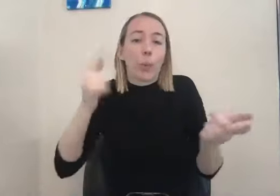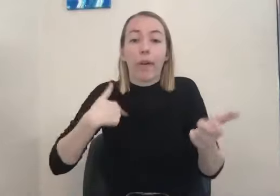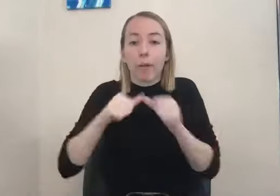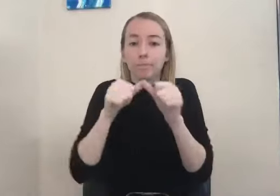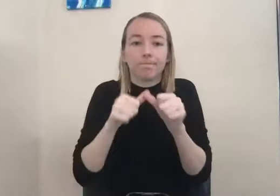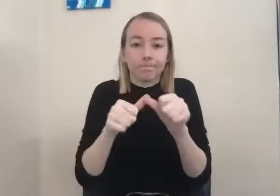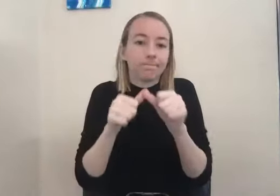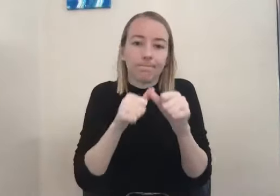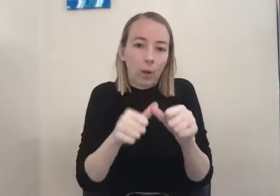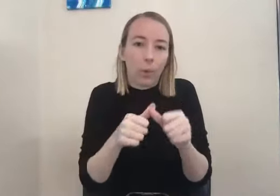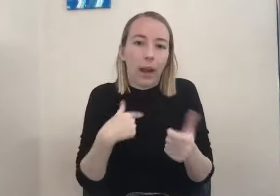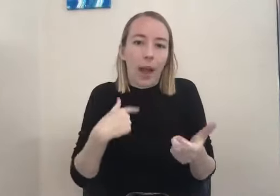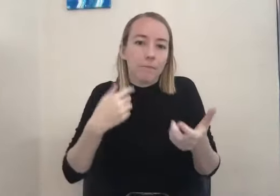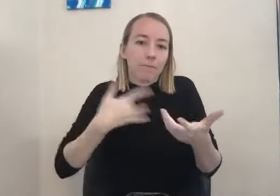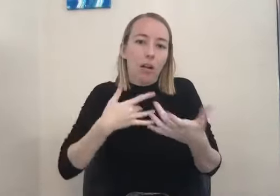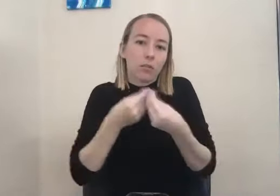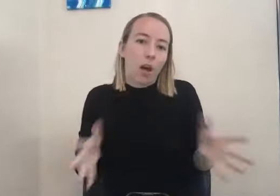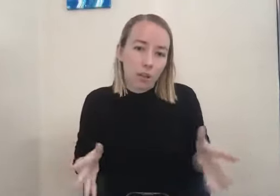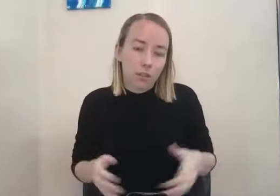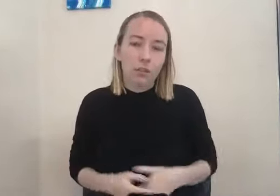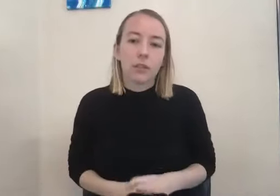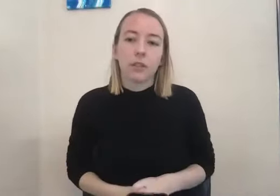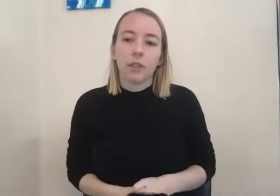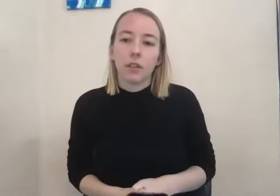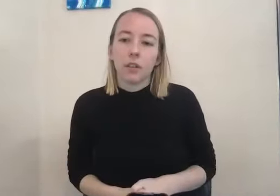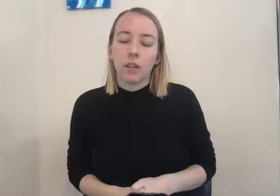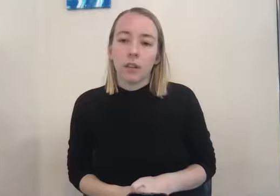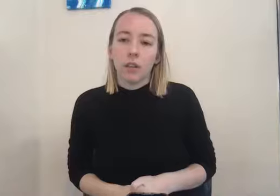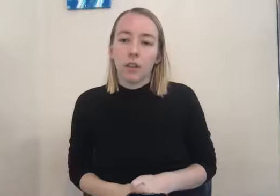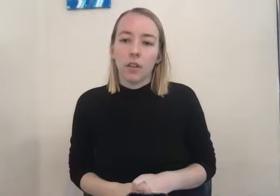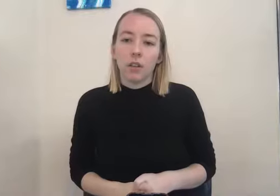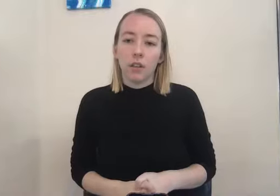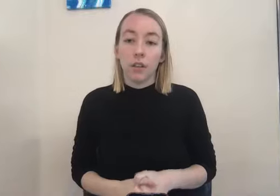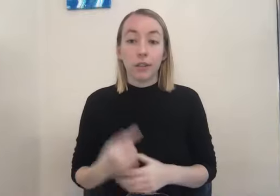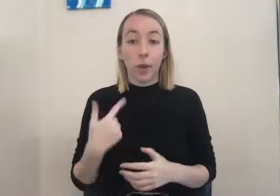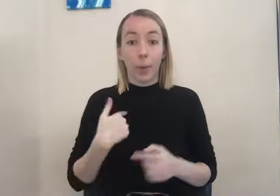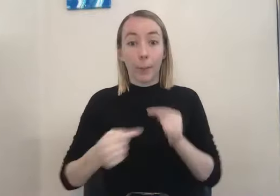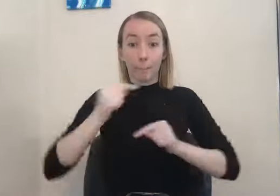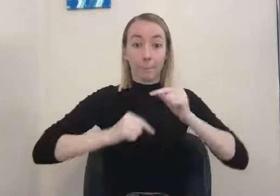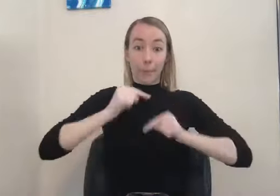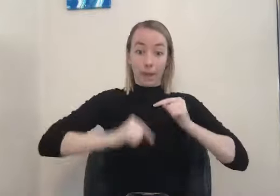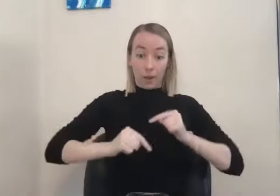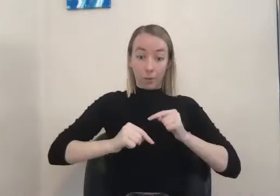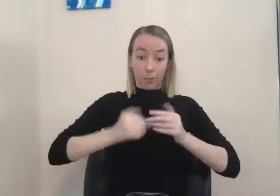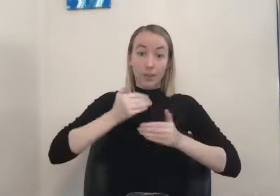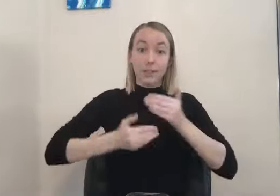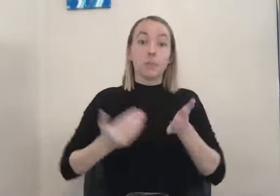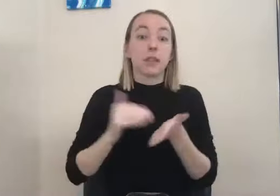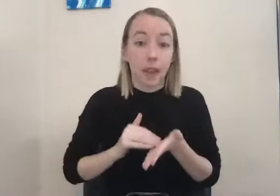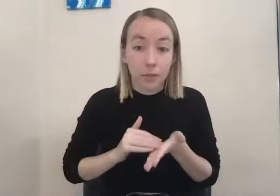first time, when my step 4 and 5, I was never afraid of. I was so sick that I